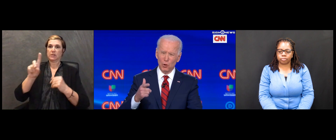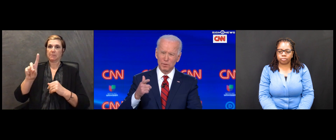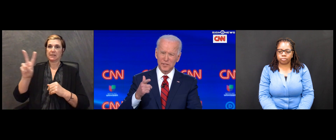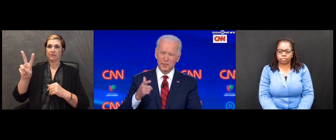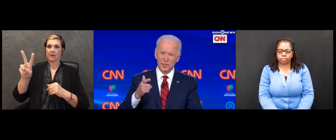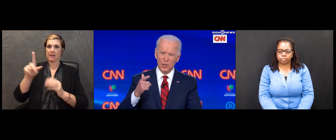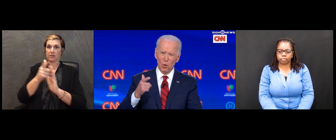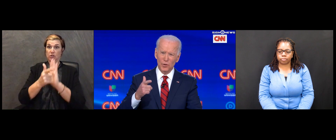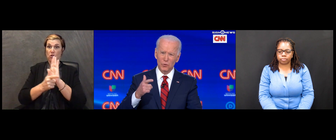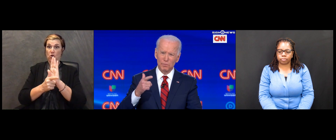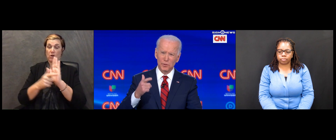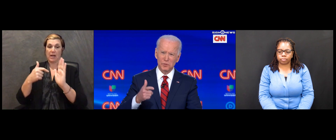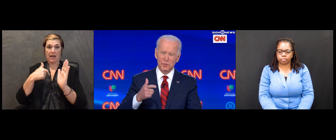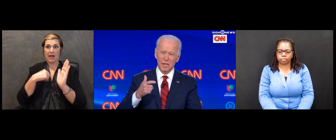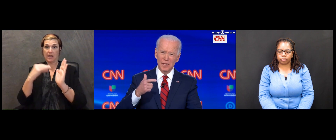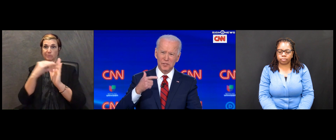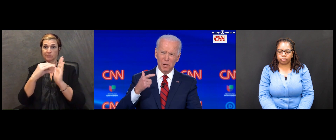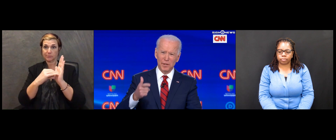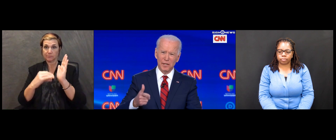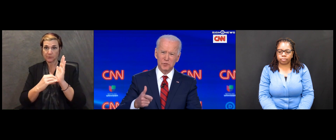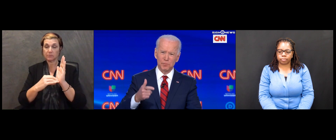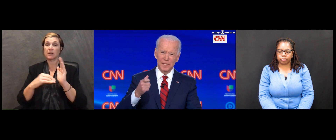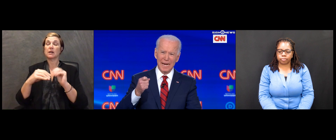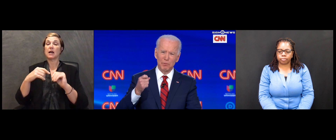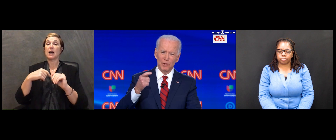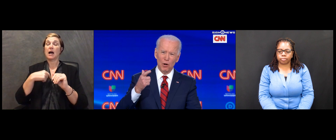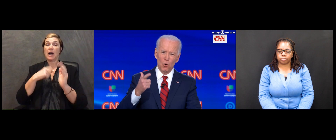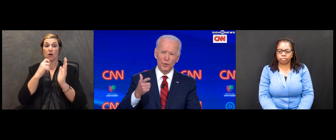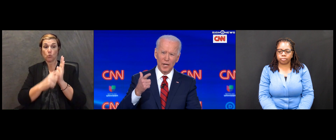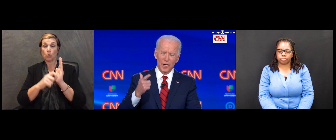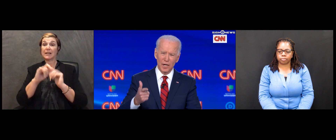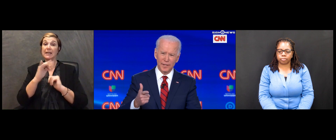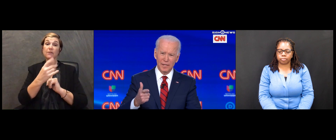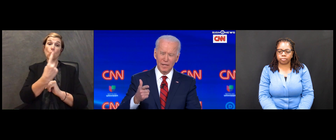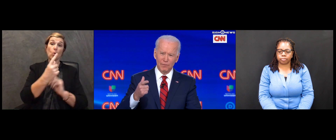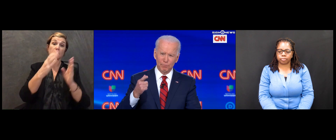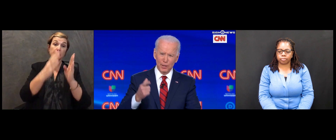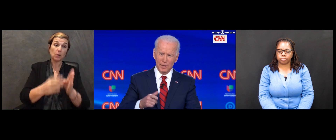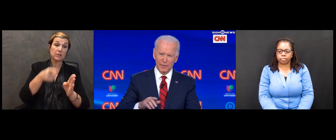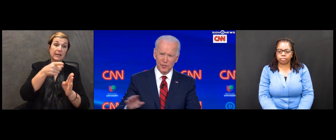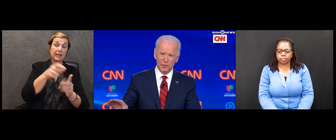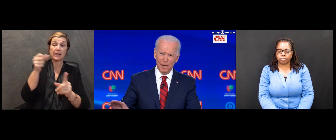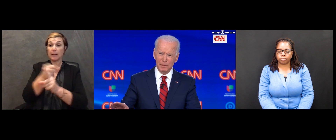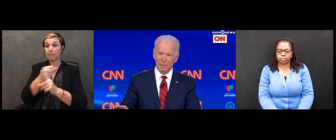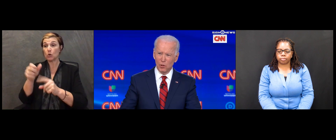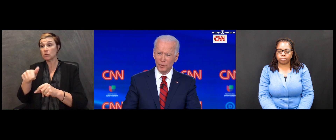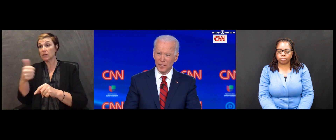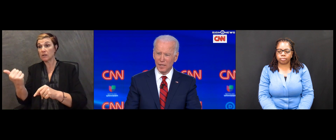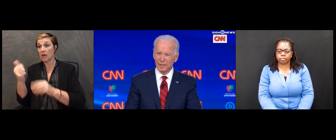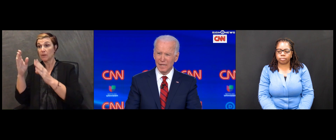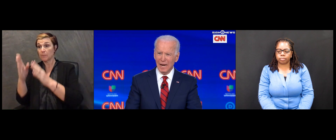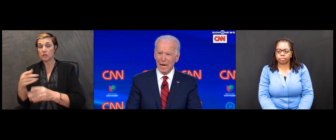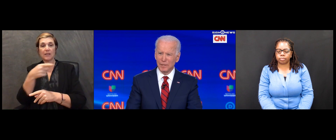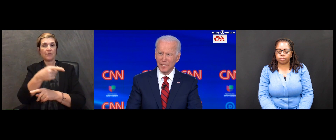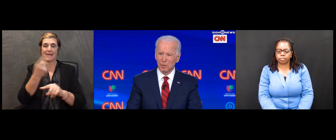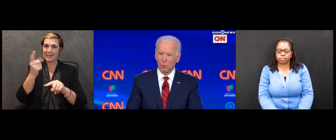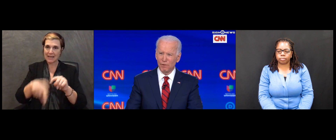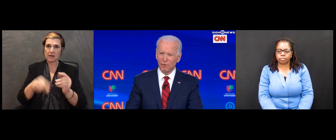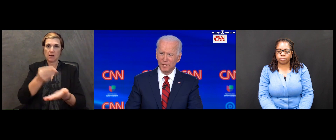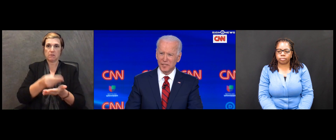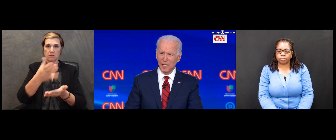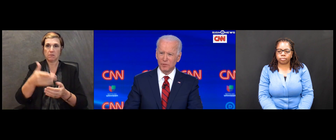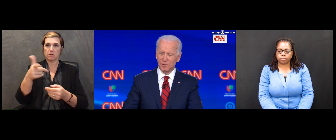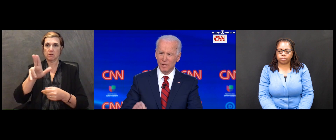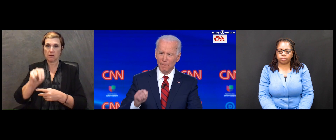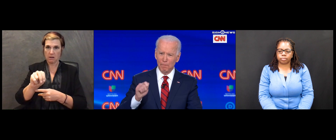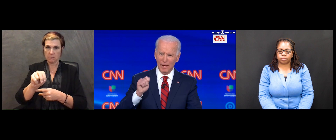the prohibitions that no one who abuses someone else should be able to own a gun, period. They should not be able to own a gun. I would get the